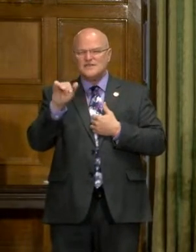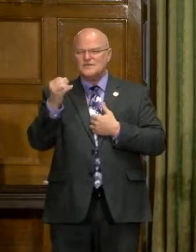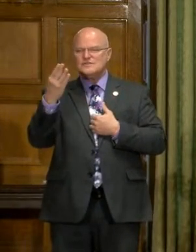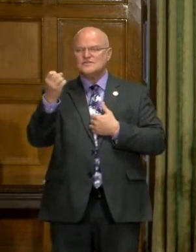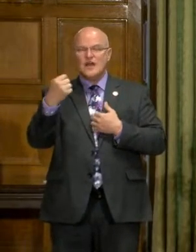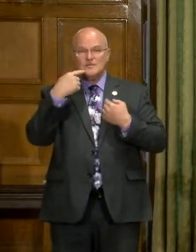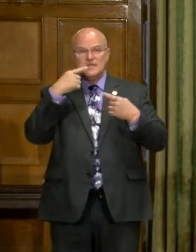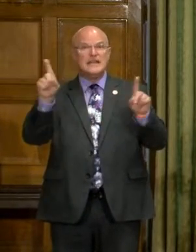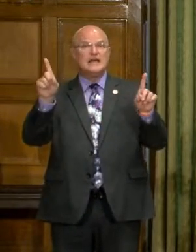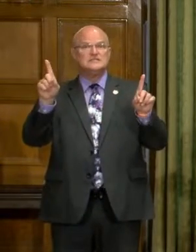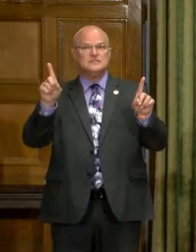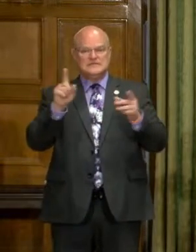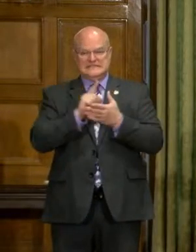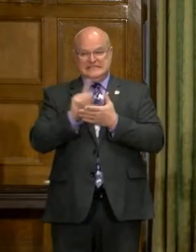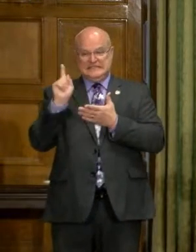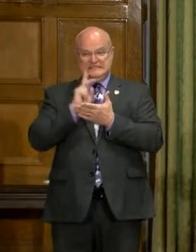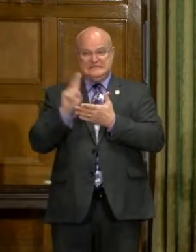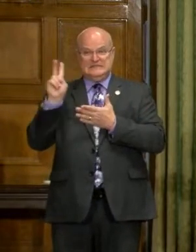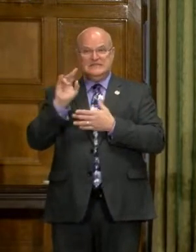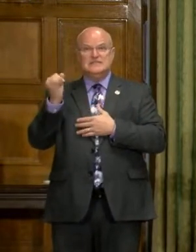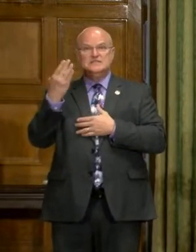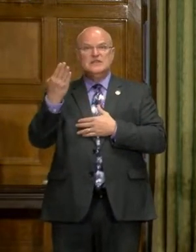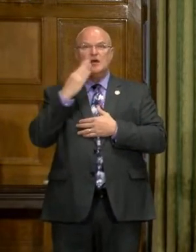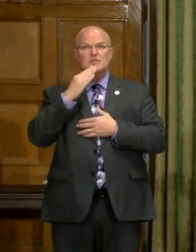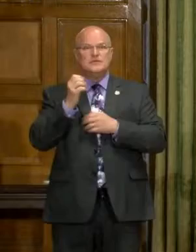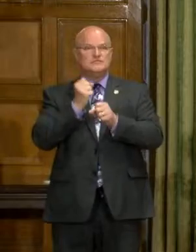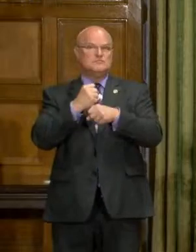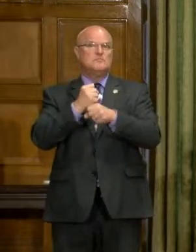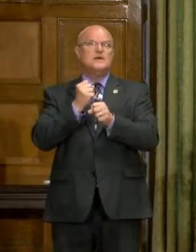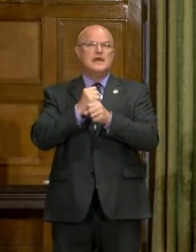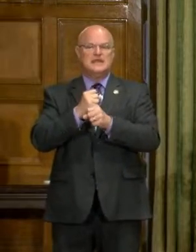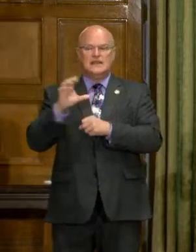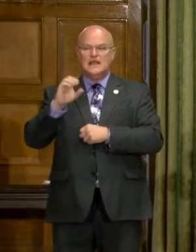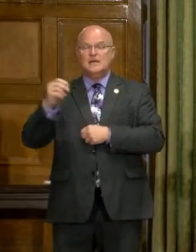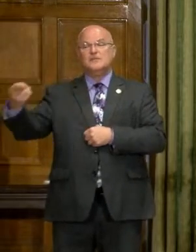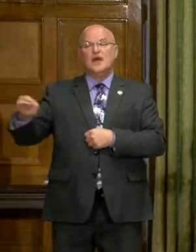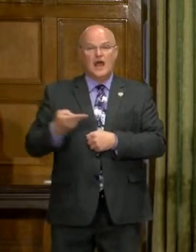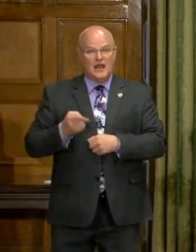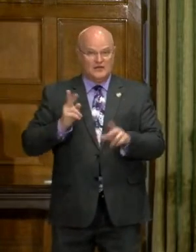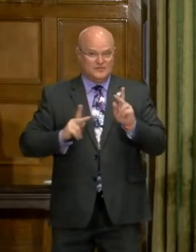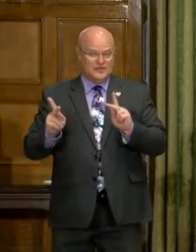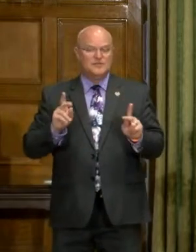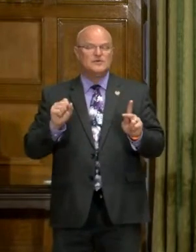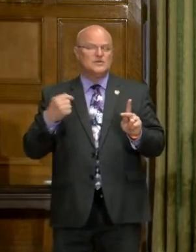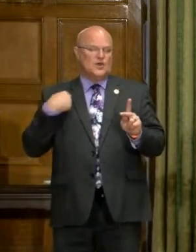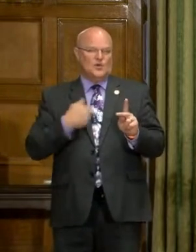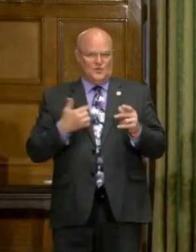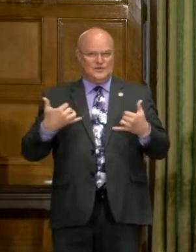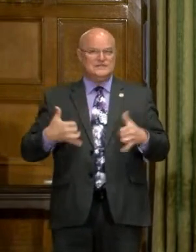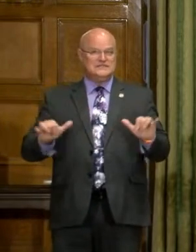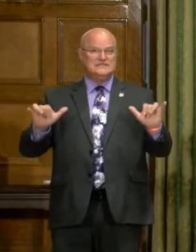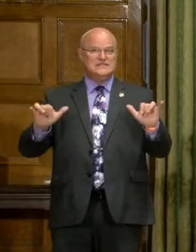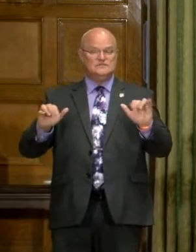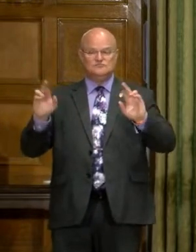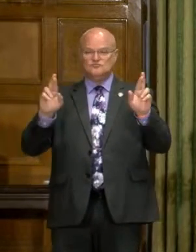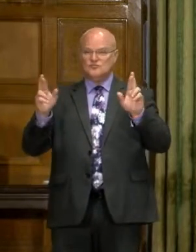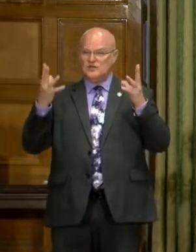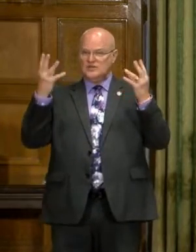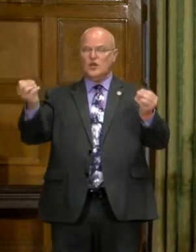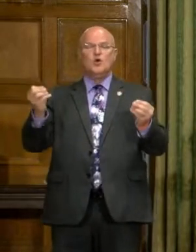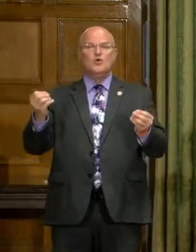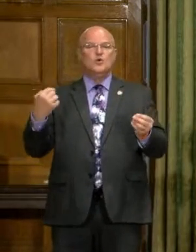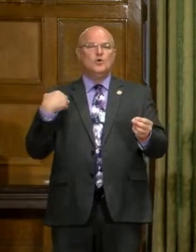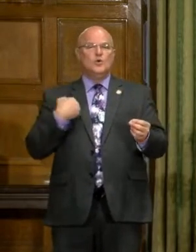jobs announcements even the last week of jobs that have been created and companies that are hiring. So we're still ready to